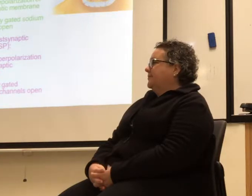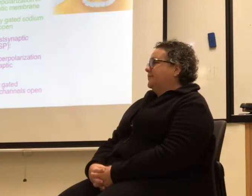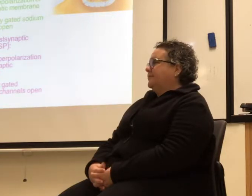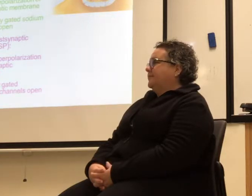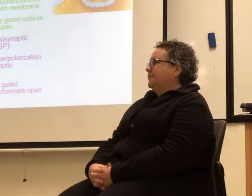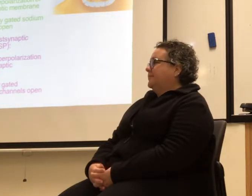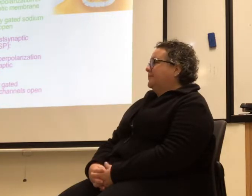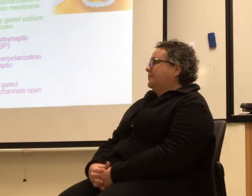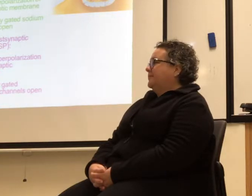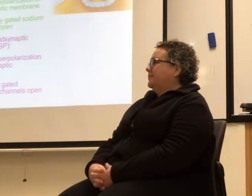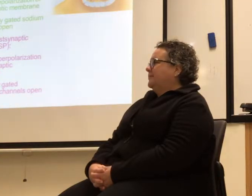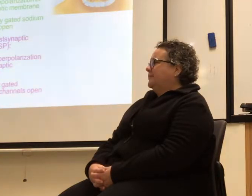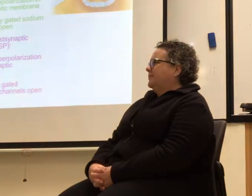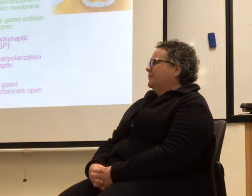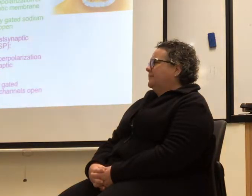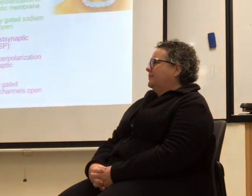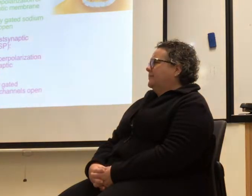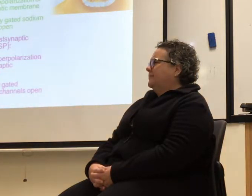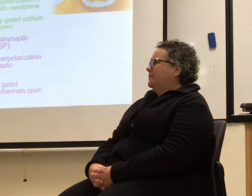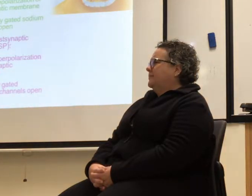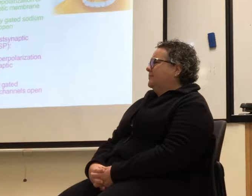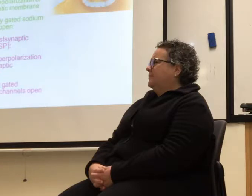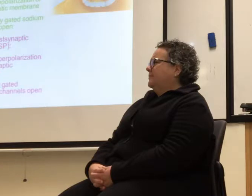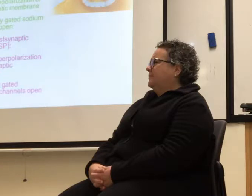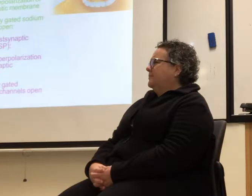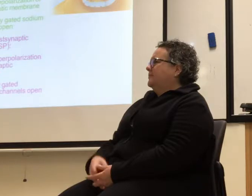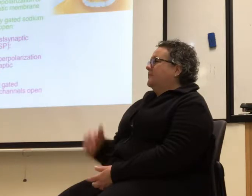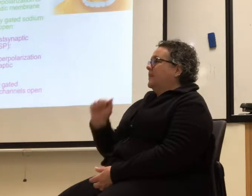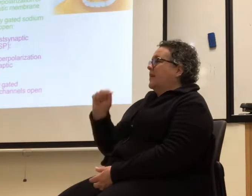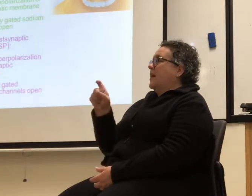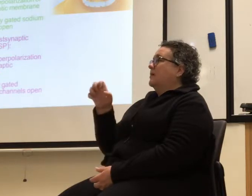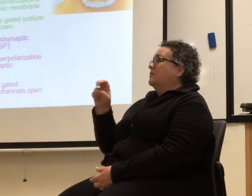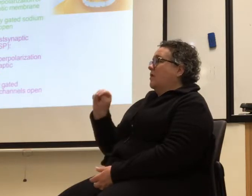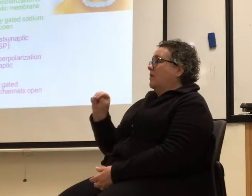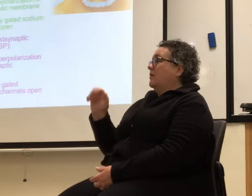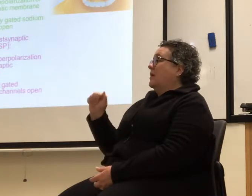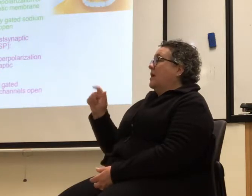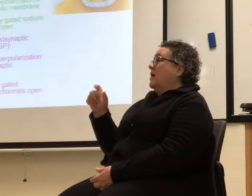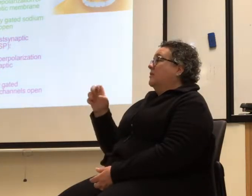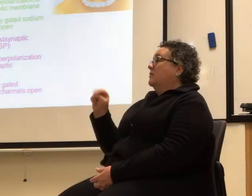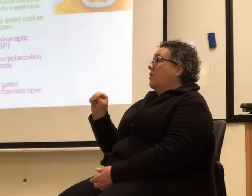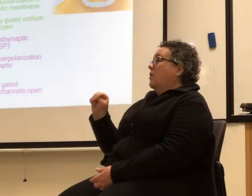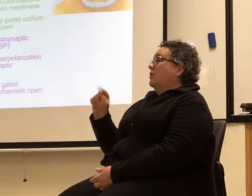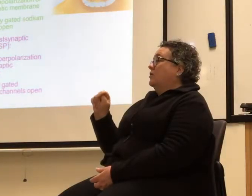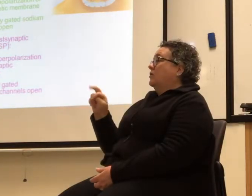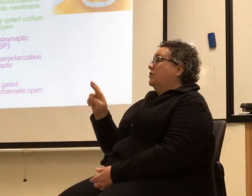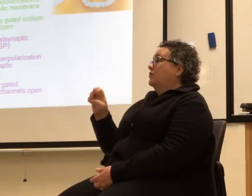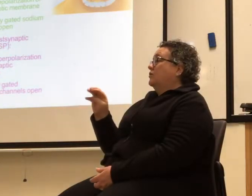Here's an axon. Here's an axon terminal.